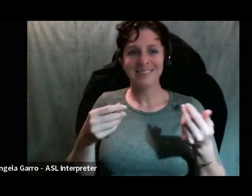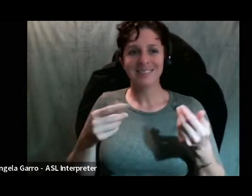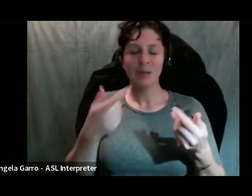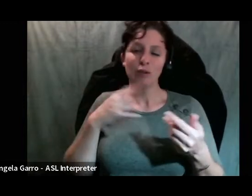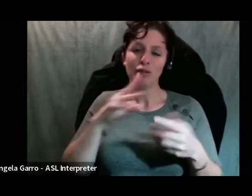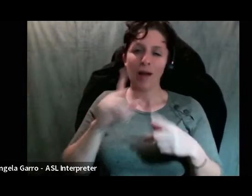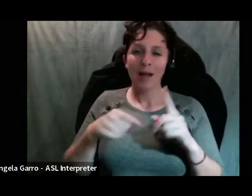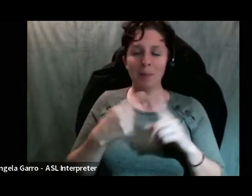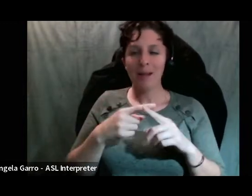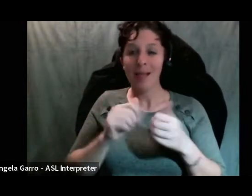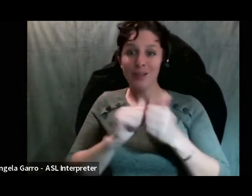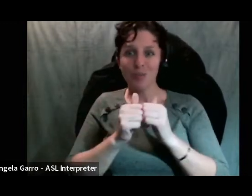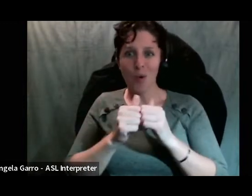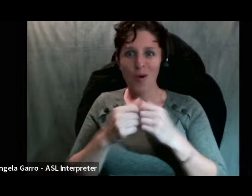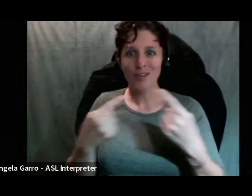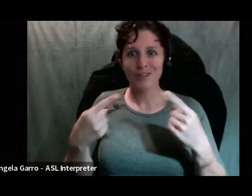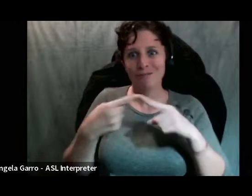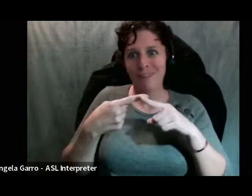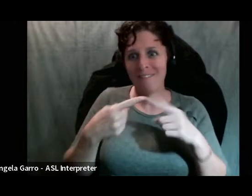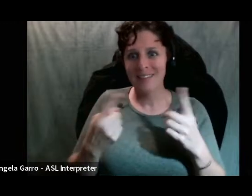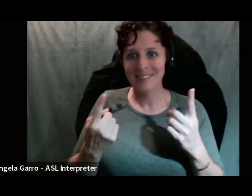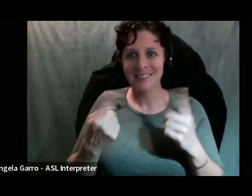sports rivalries and stuff and how that